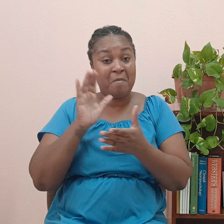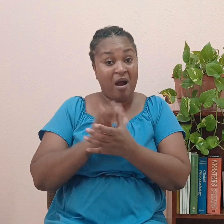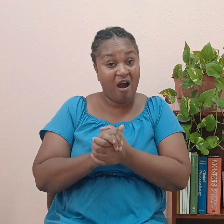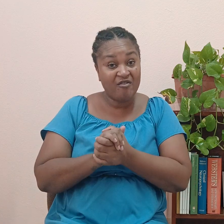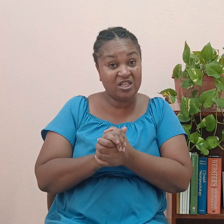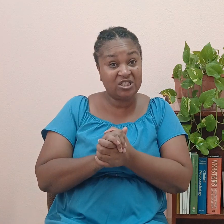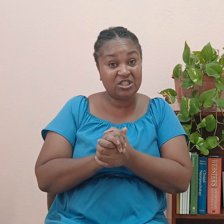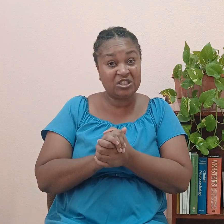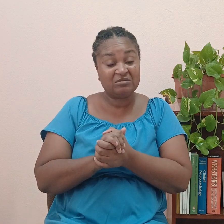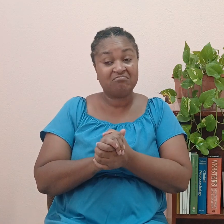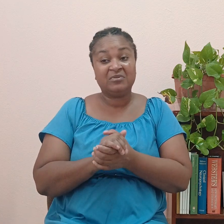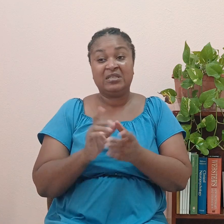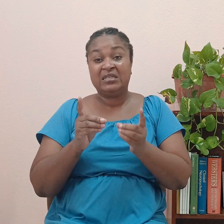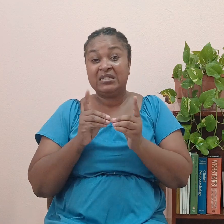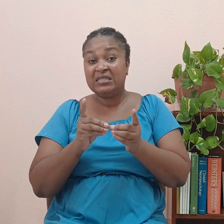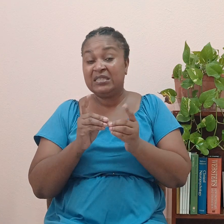handling marital conflict,